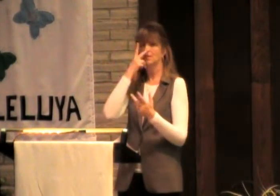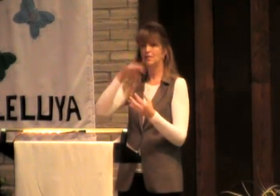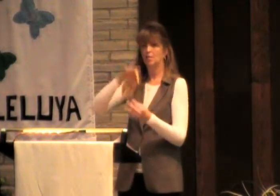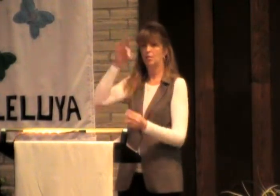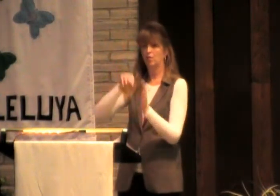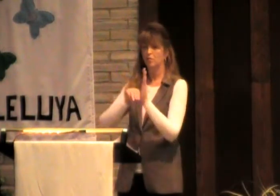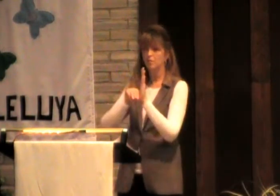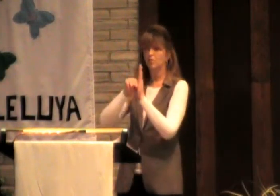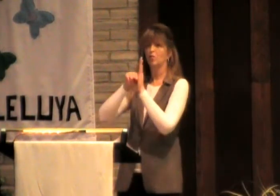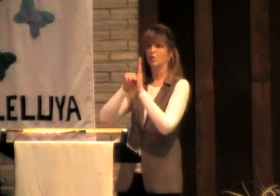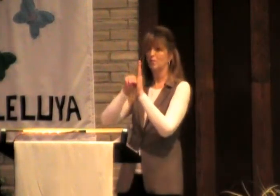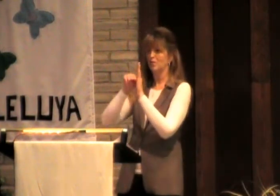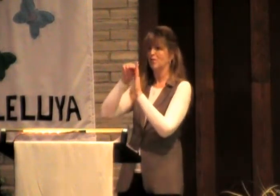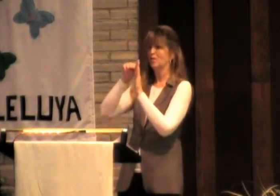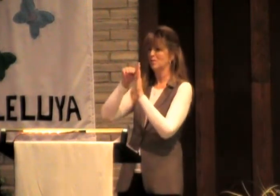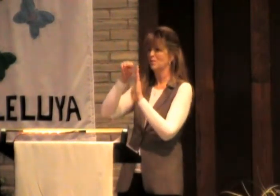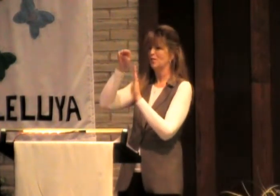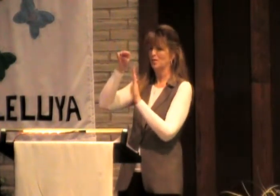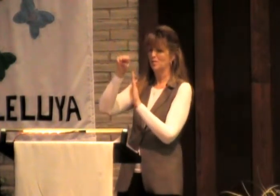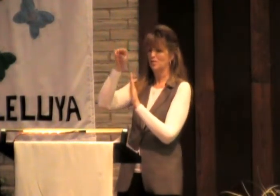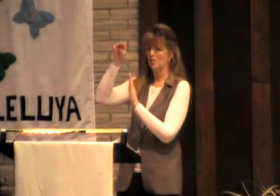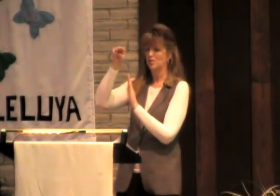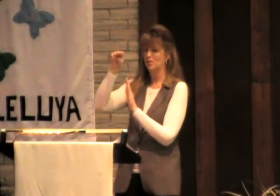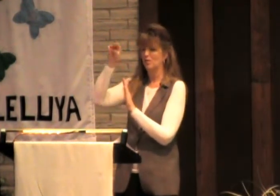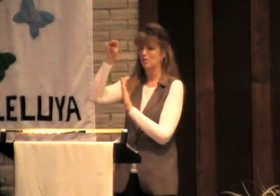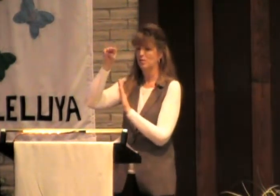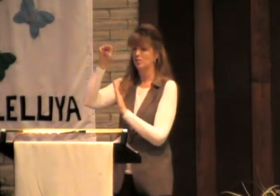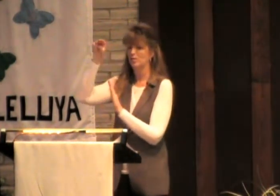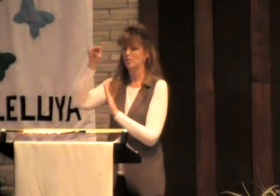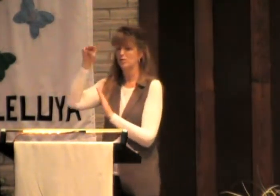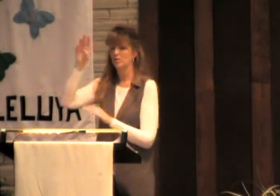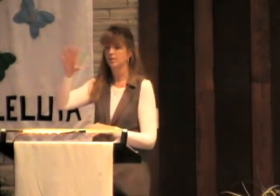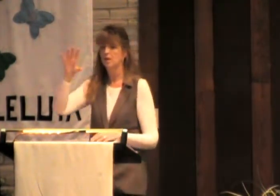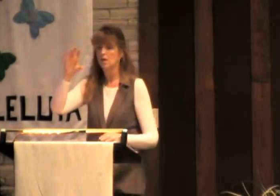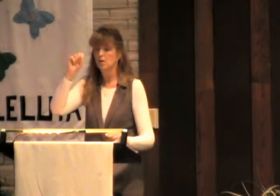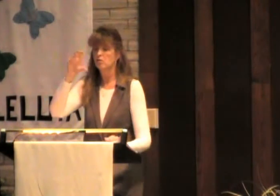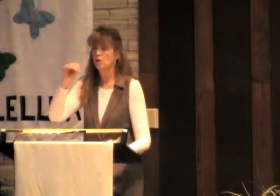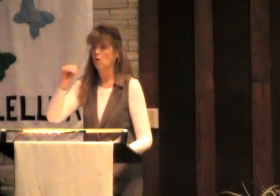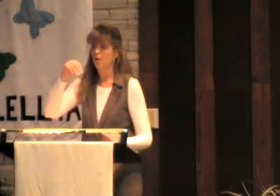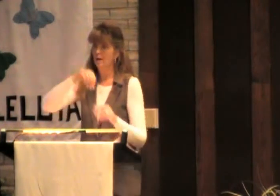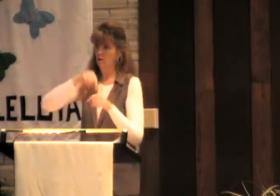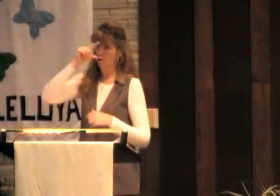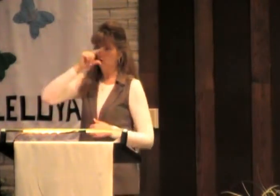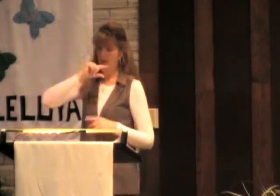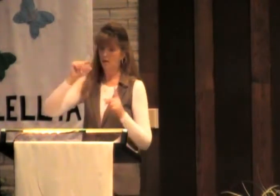our lives. And you will see spiritual maturity if you do that.